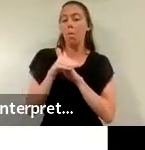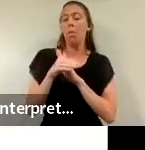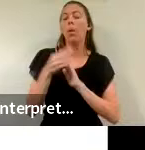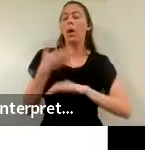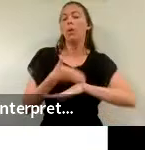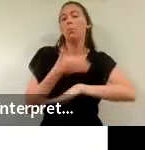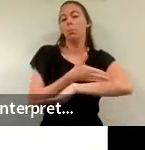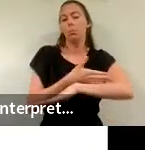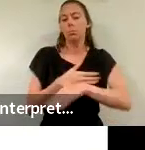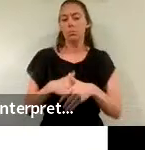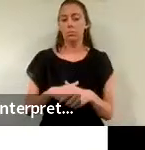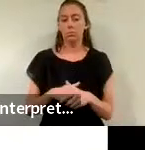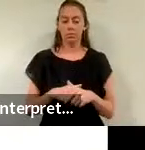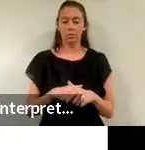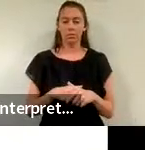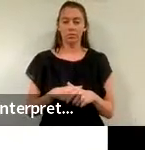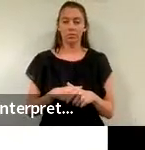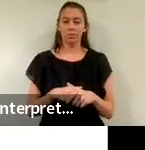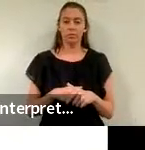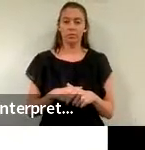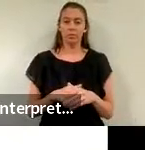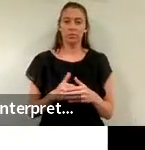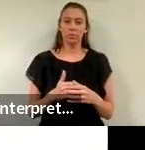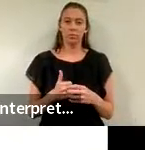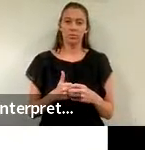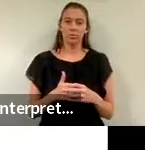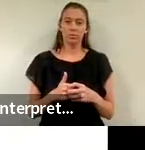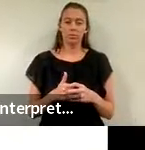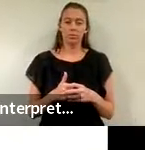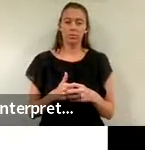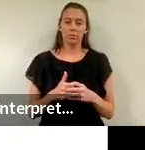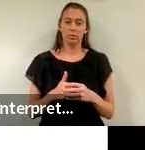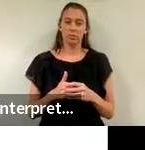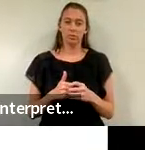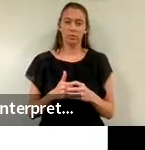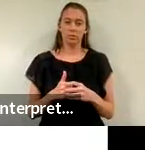we do have some other indicators that corroborate this. So next slide, please.